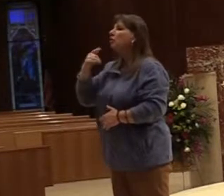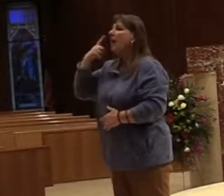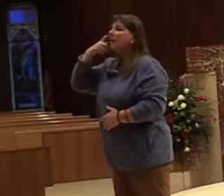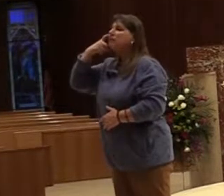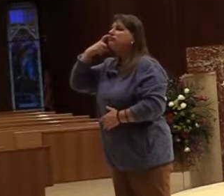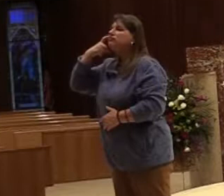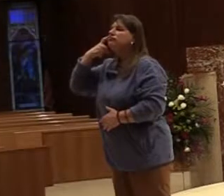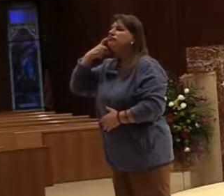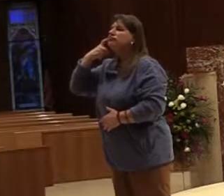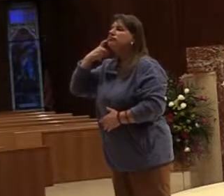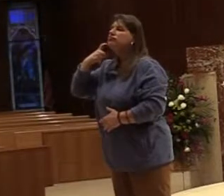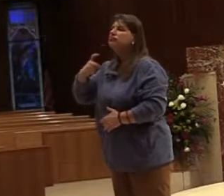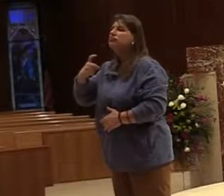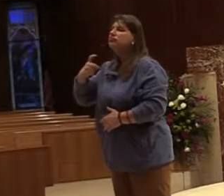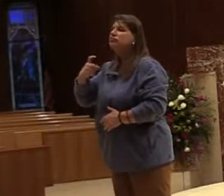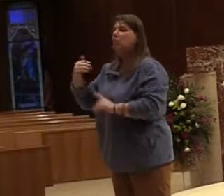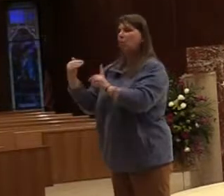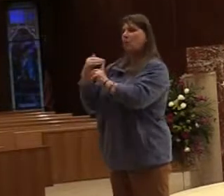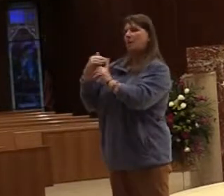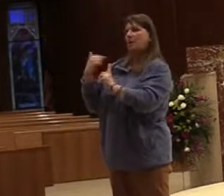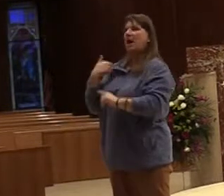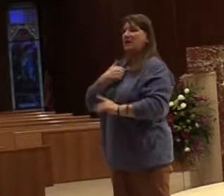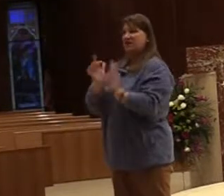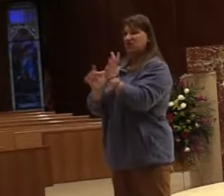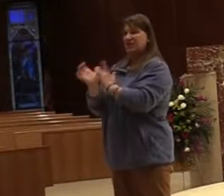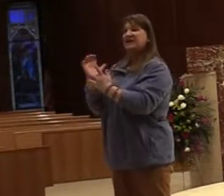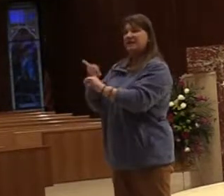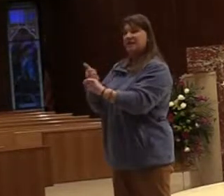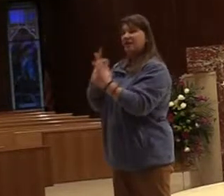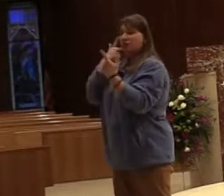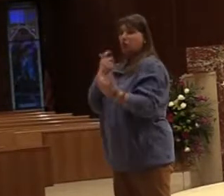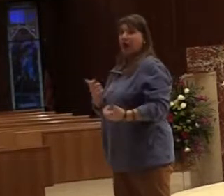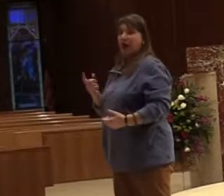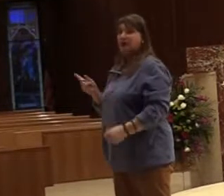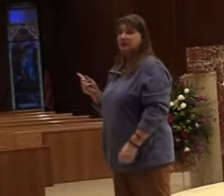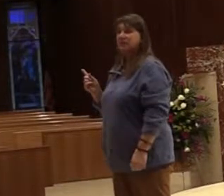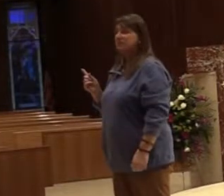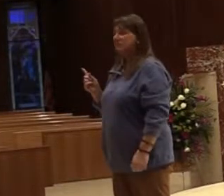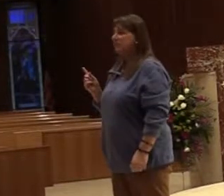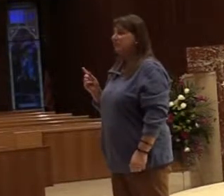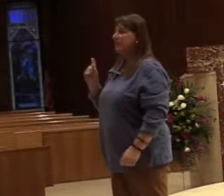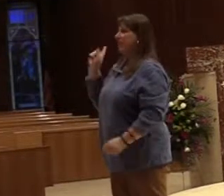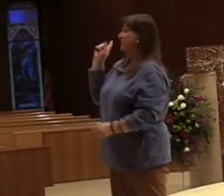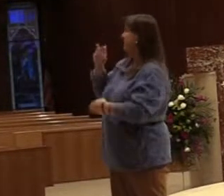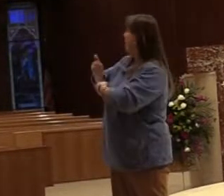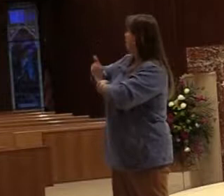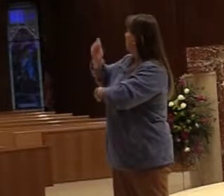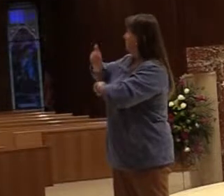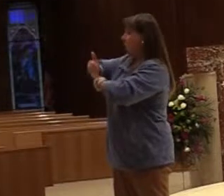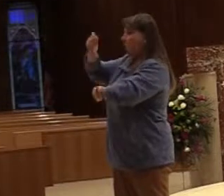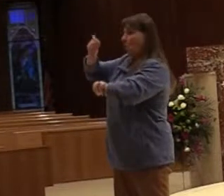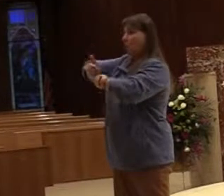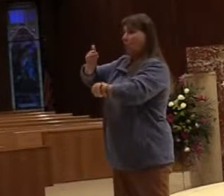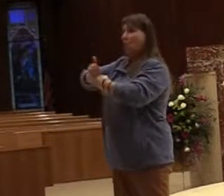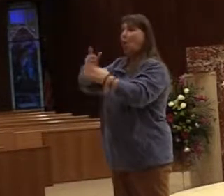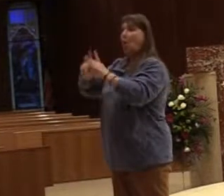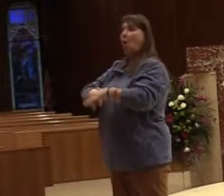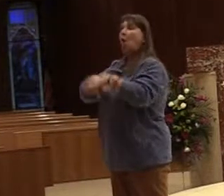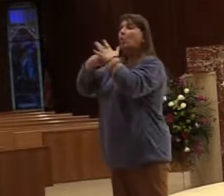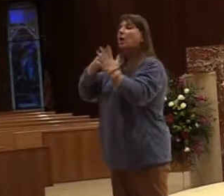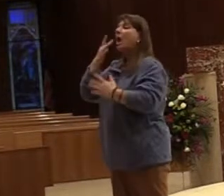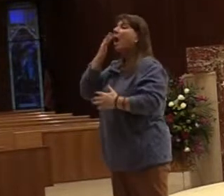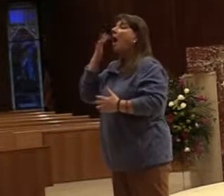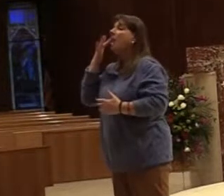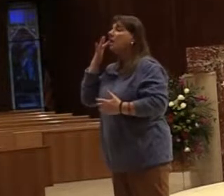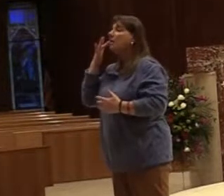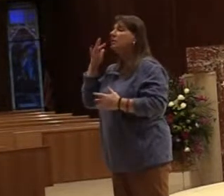us that the Lord shed tears here. This is a window that it was originally stained glass, and they